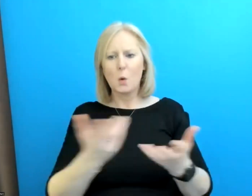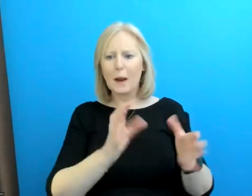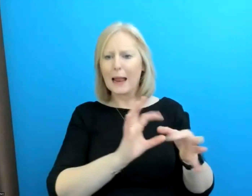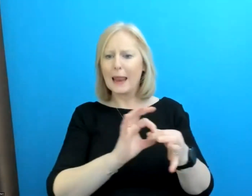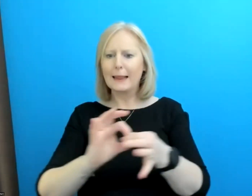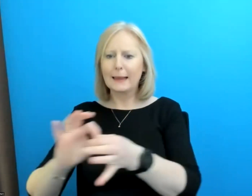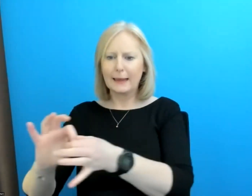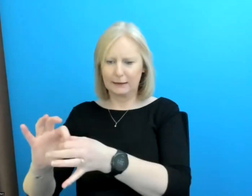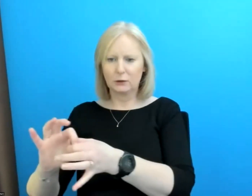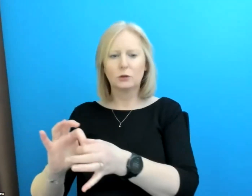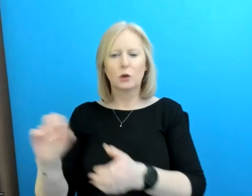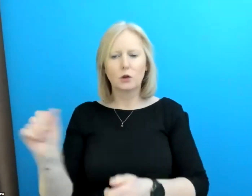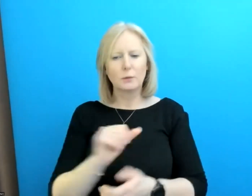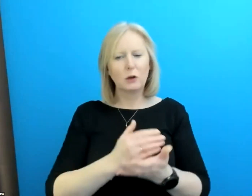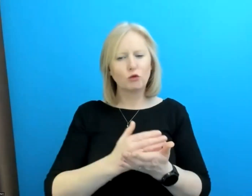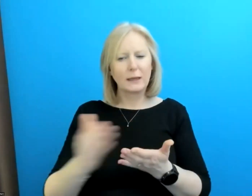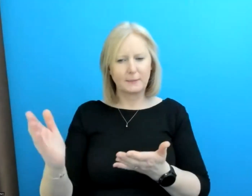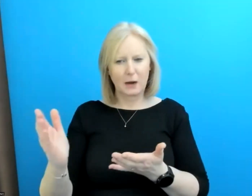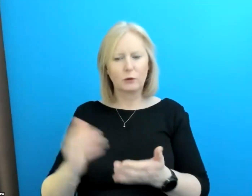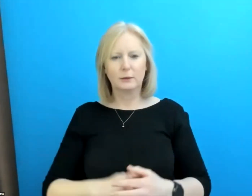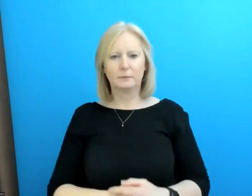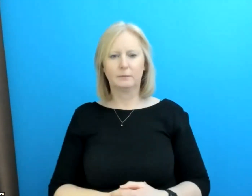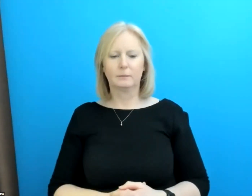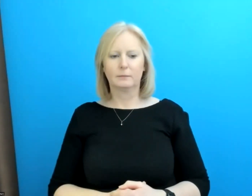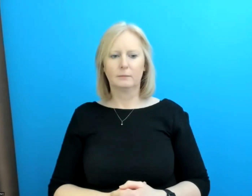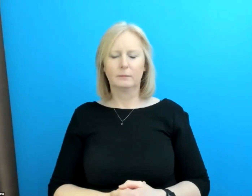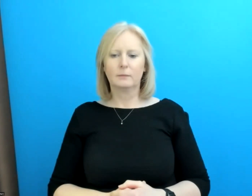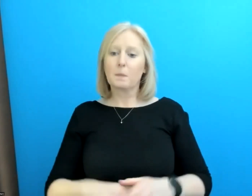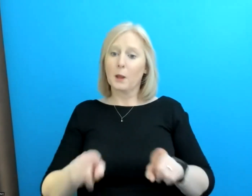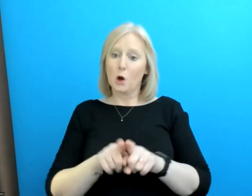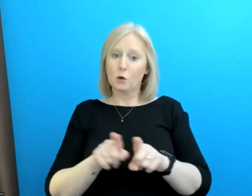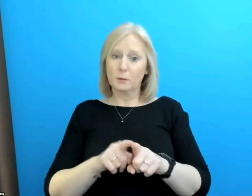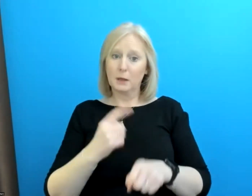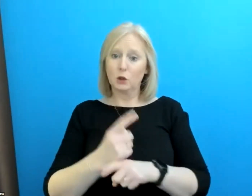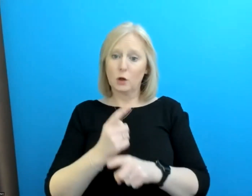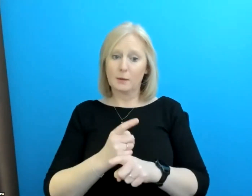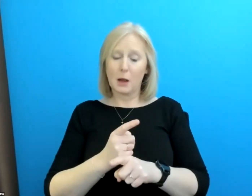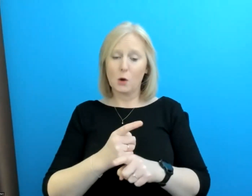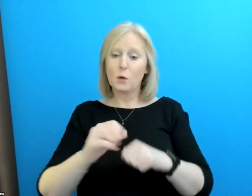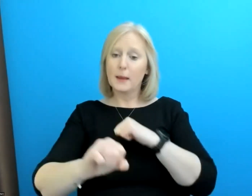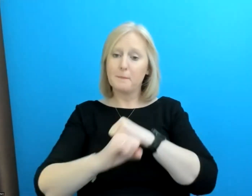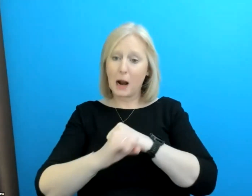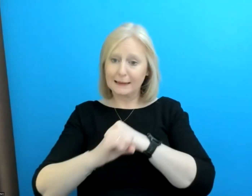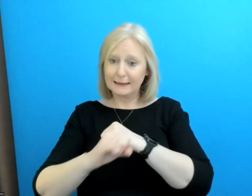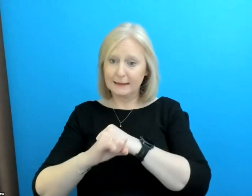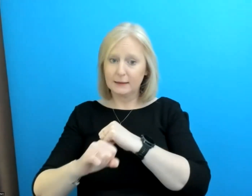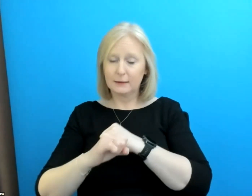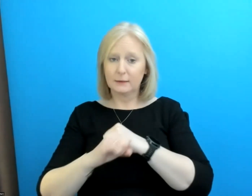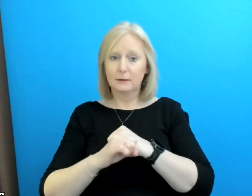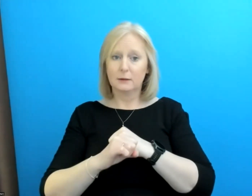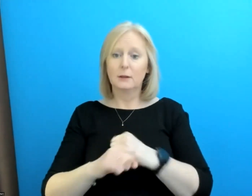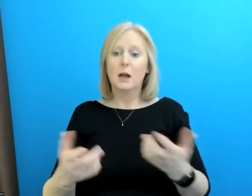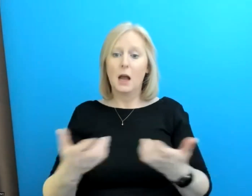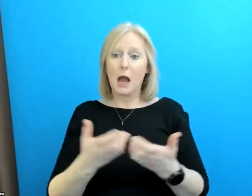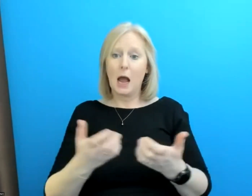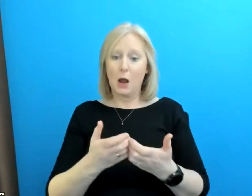transparency. But yeah, we also discussed the sort of marketing promotion side of things, and how do people